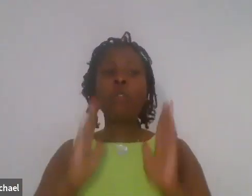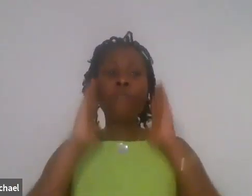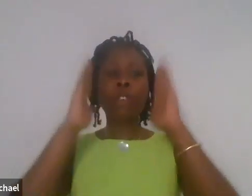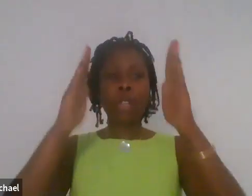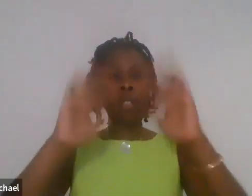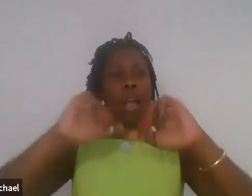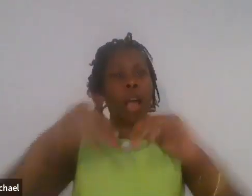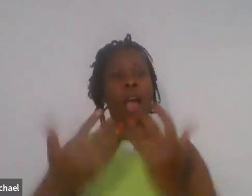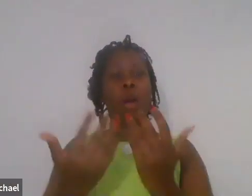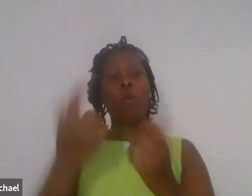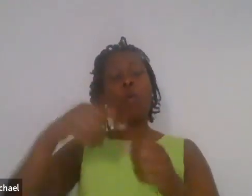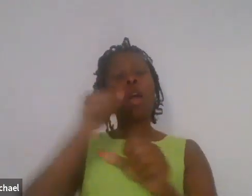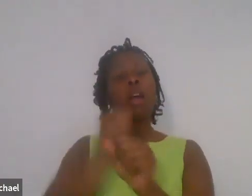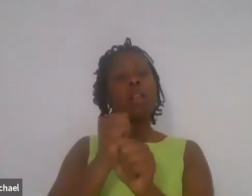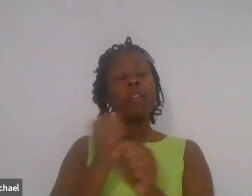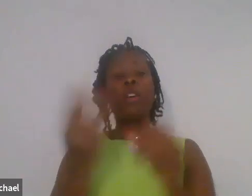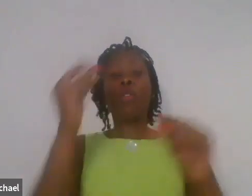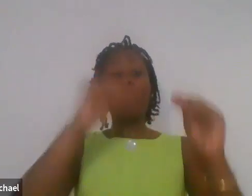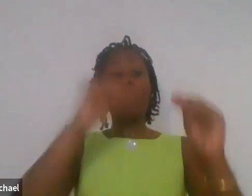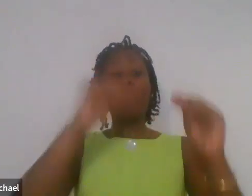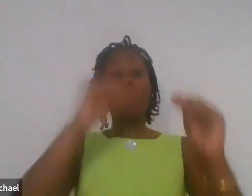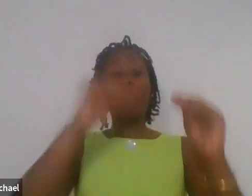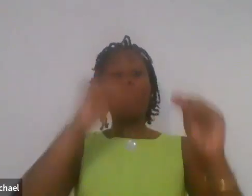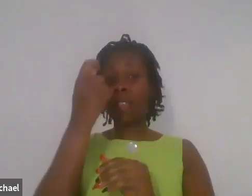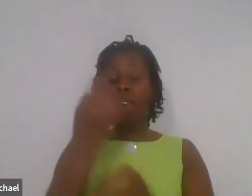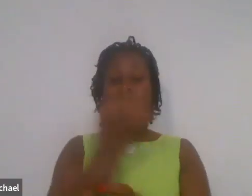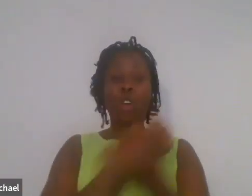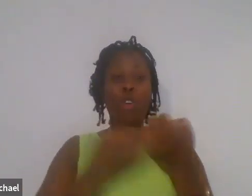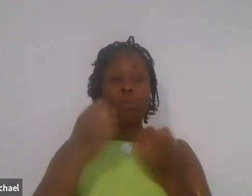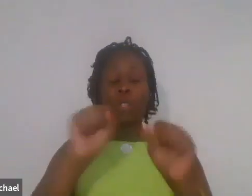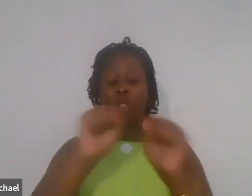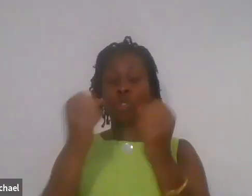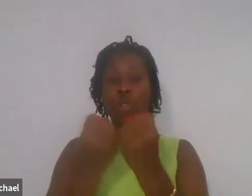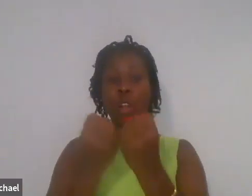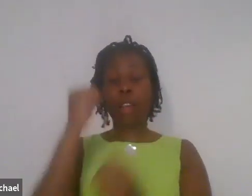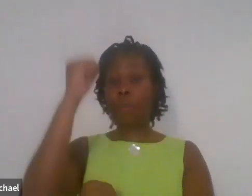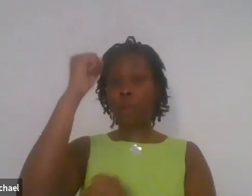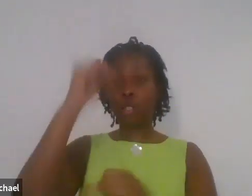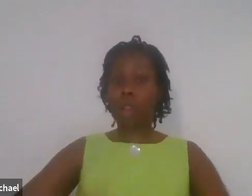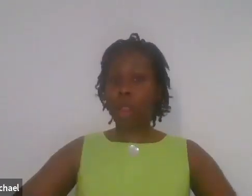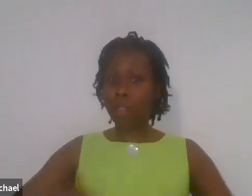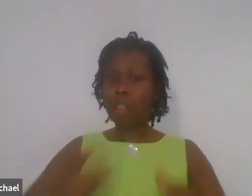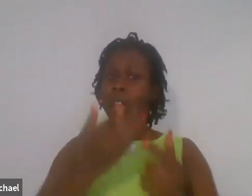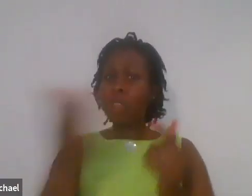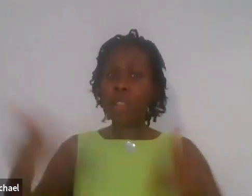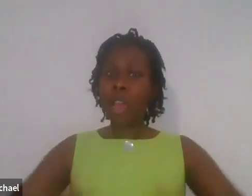wanting to ask, and let's focus on how we can contribute to the Kenyan economy and social political